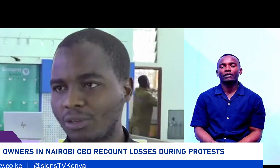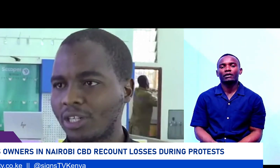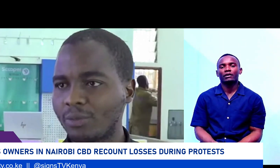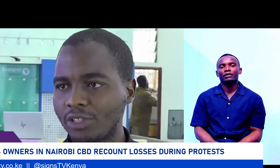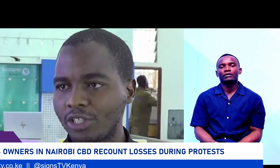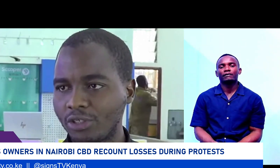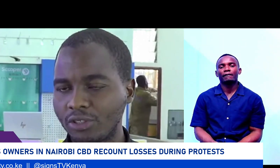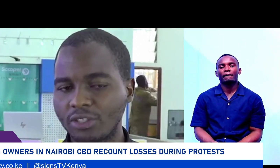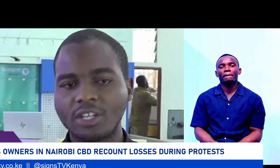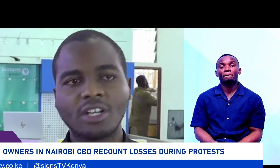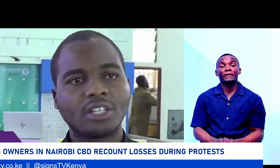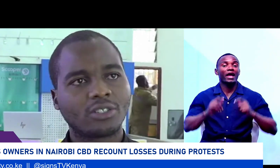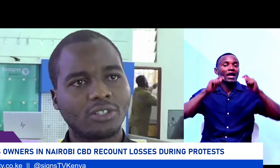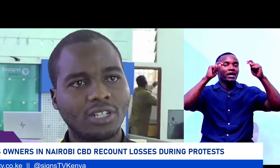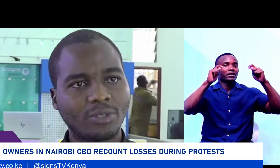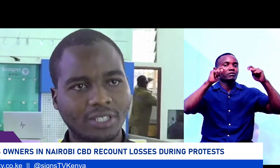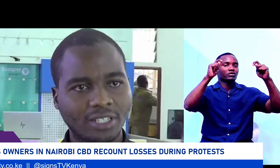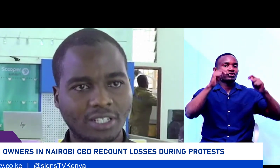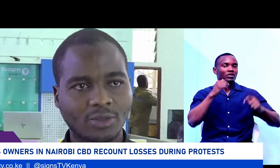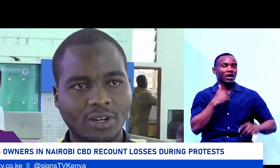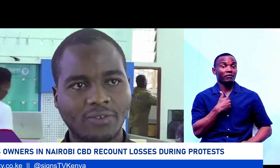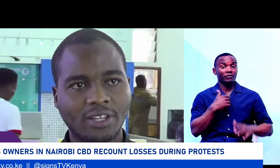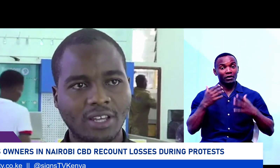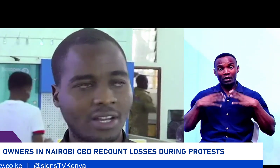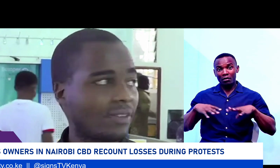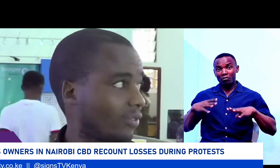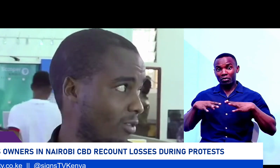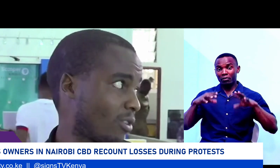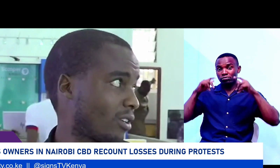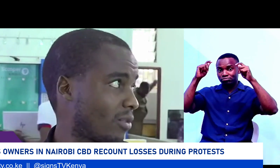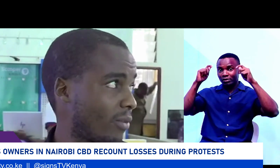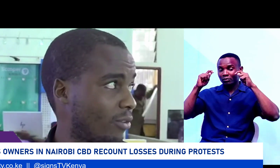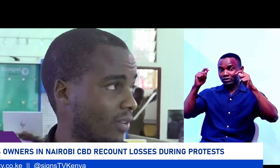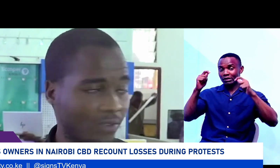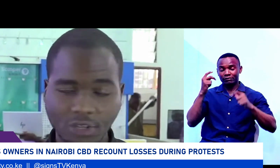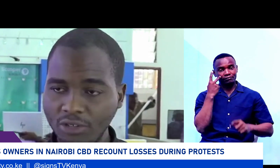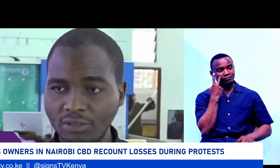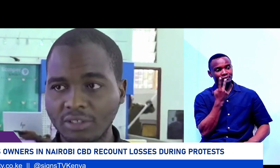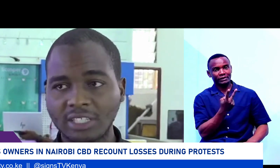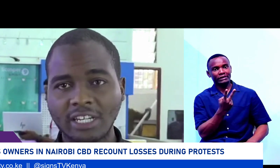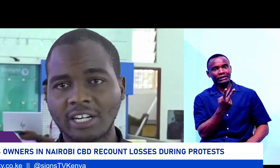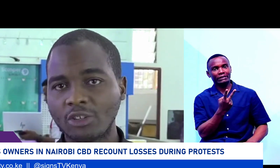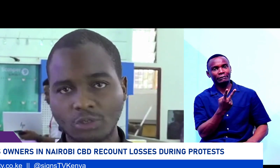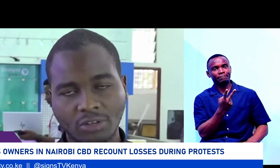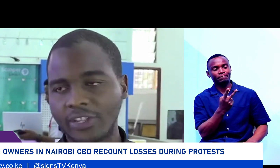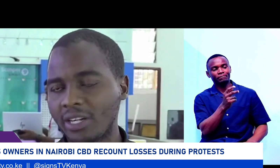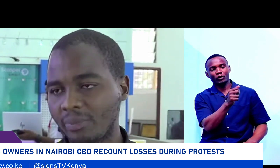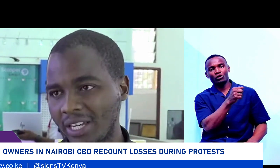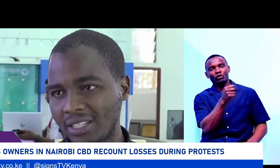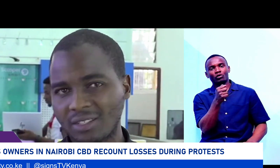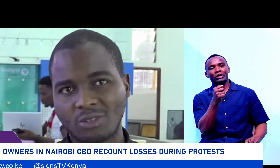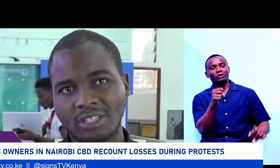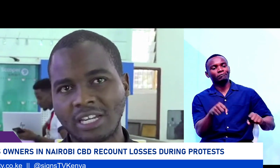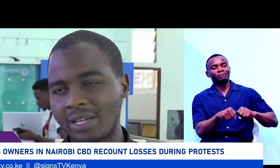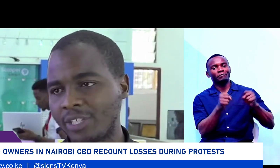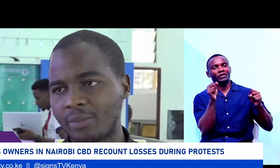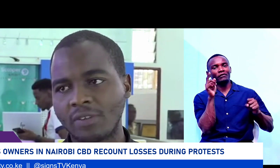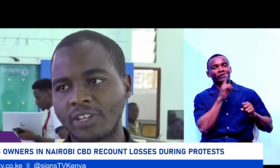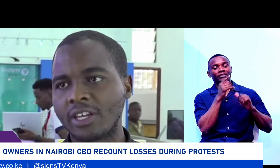Kuna demonstrations, so the demonstrators wakafanya vile unaona wamevunja vioo, so right now tunafanya repairs kwa ile damage ambayo ilifanyika